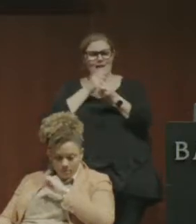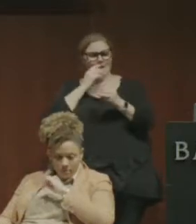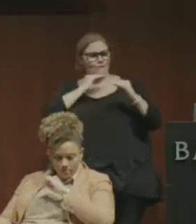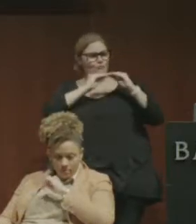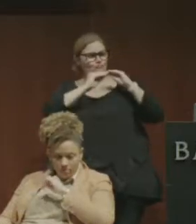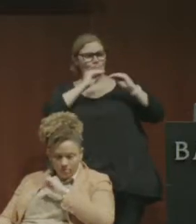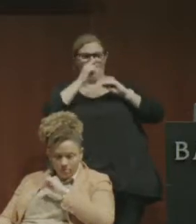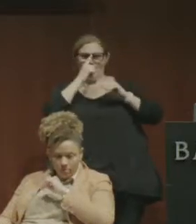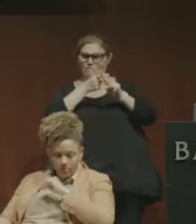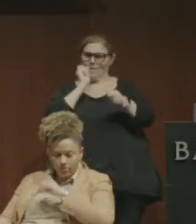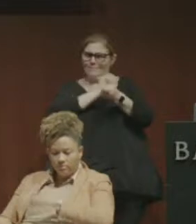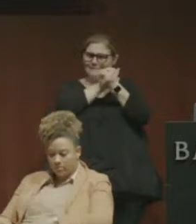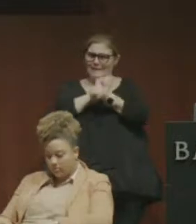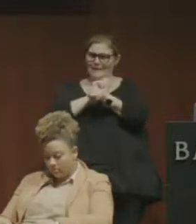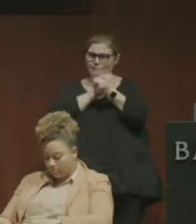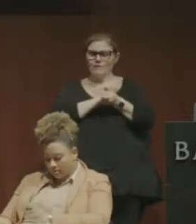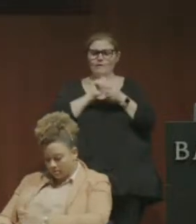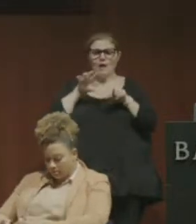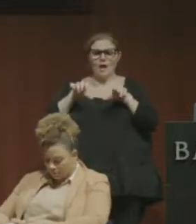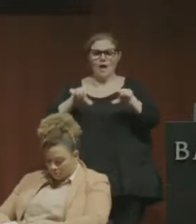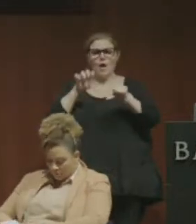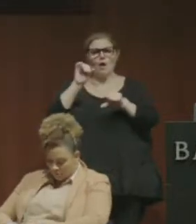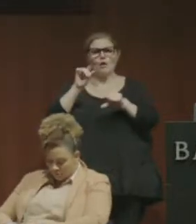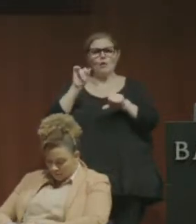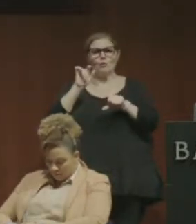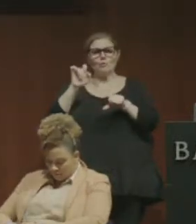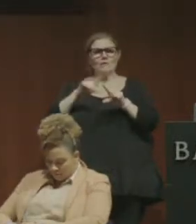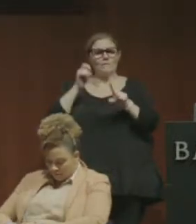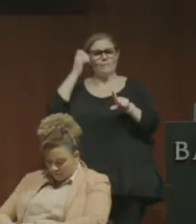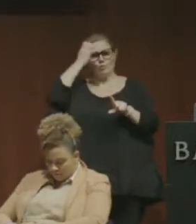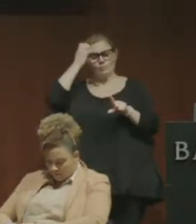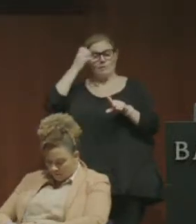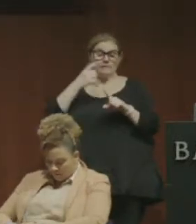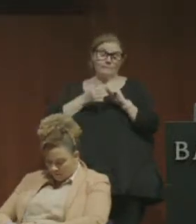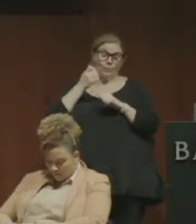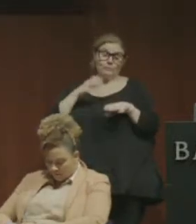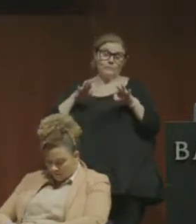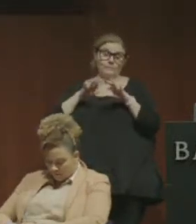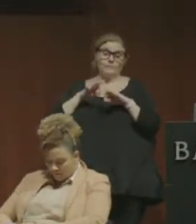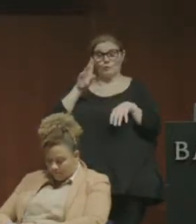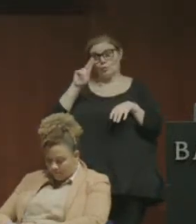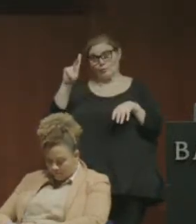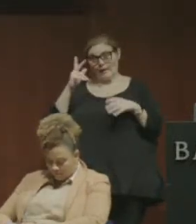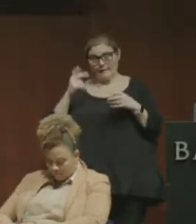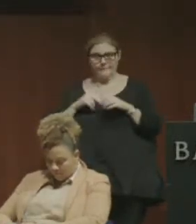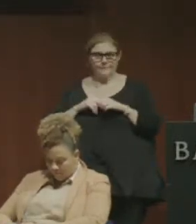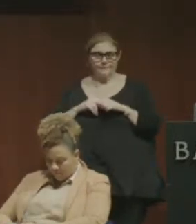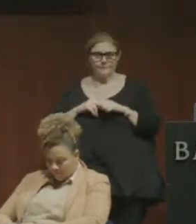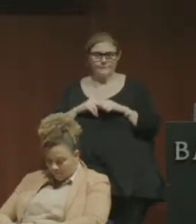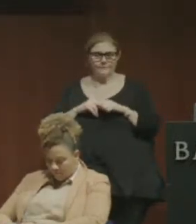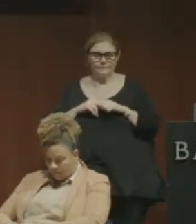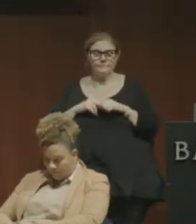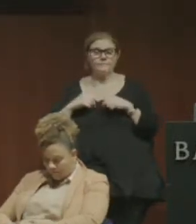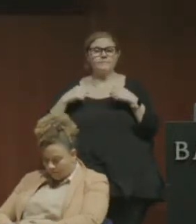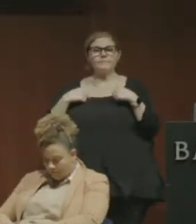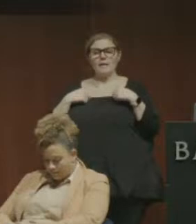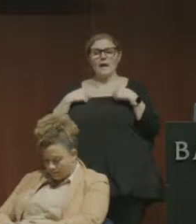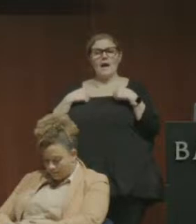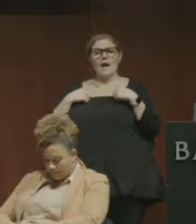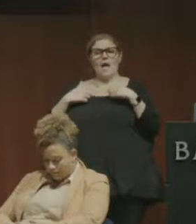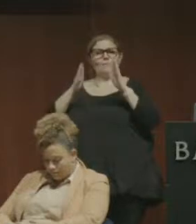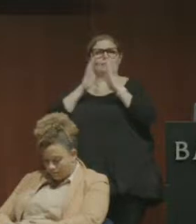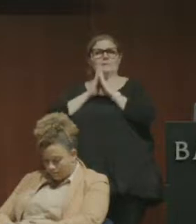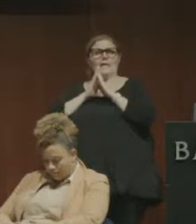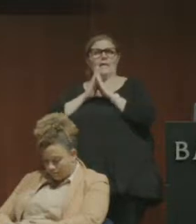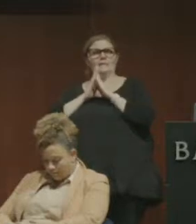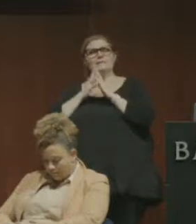for slavery and colonialism from European governments, most prominently the UK. I was also asked to be